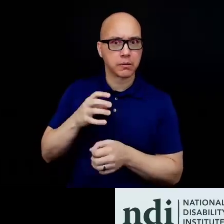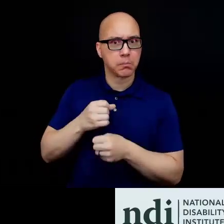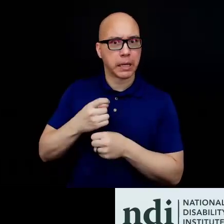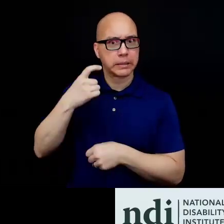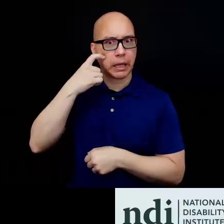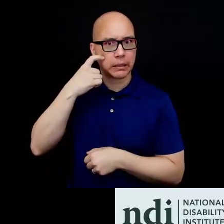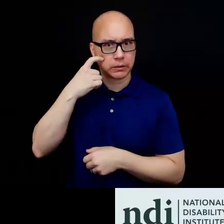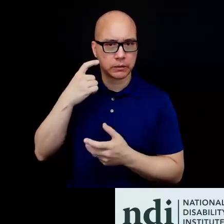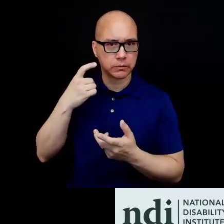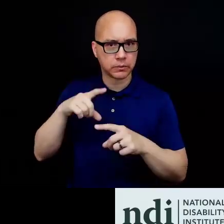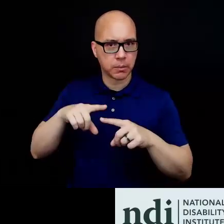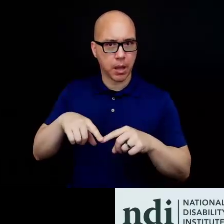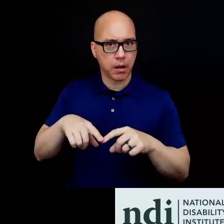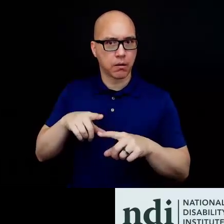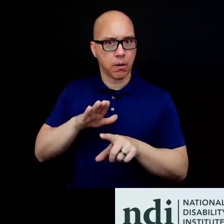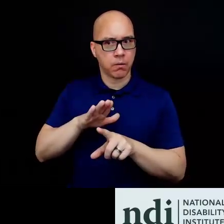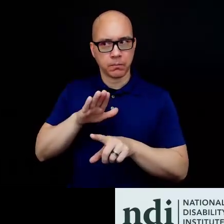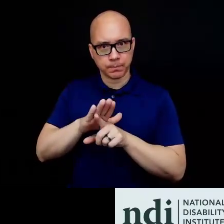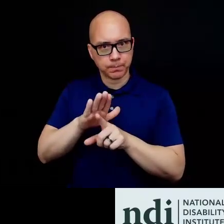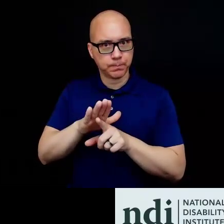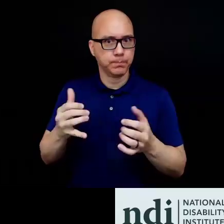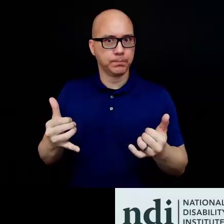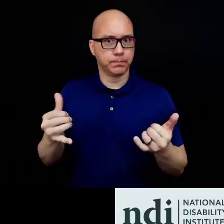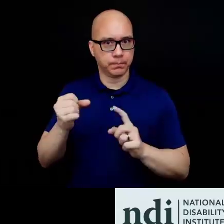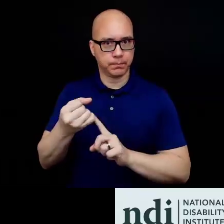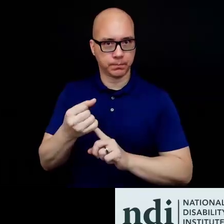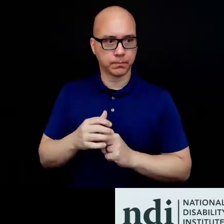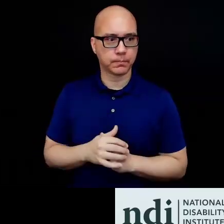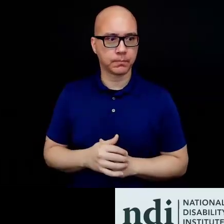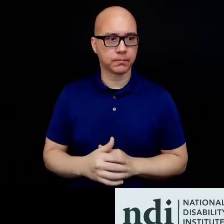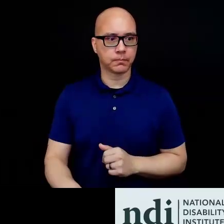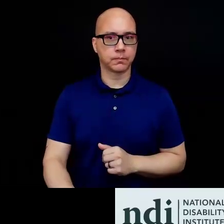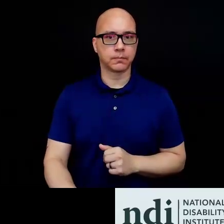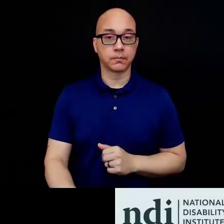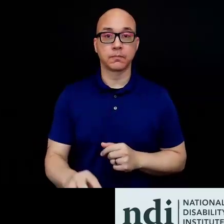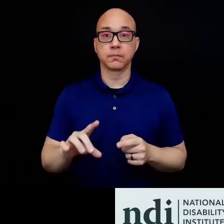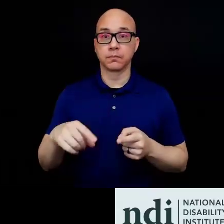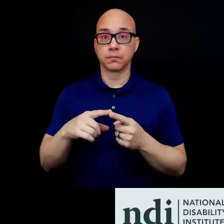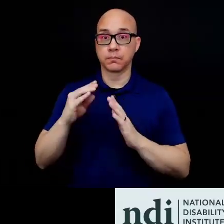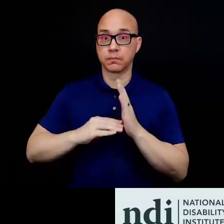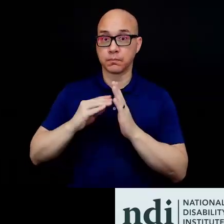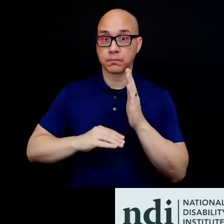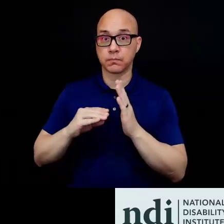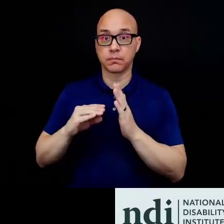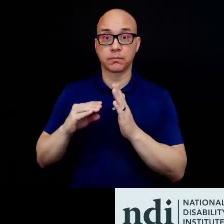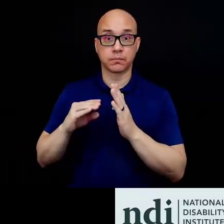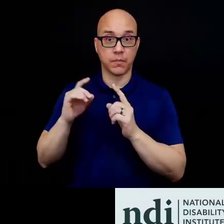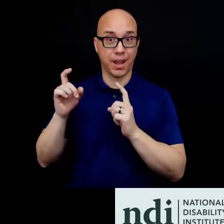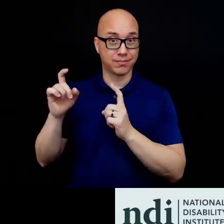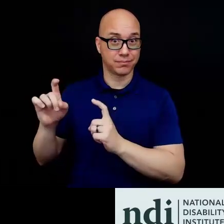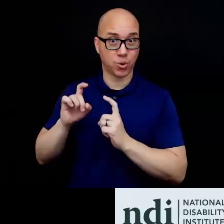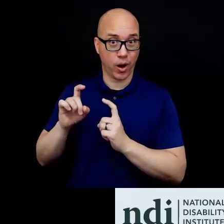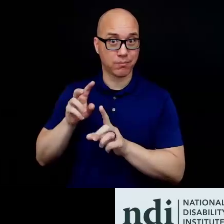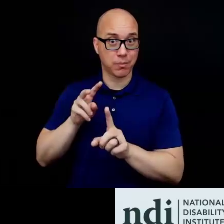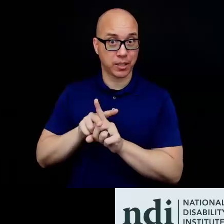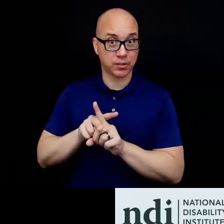based on where you're starting? So when you are filling out the grant application, the majority